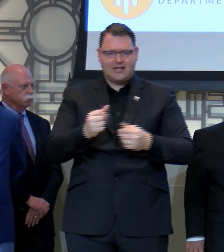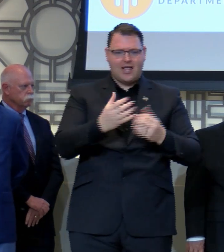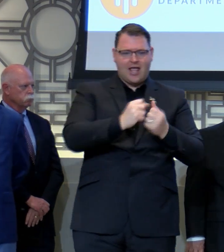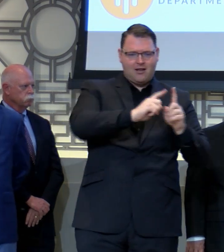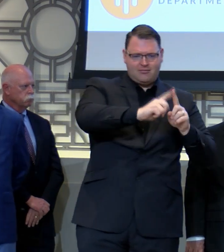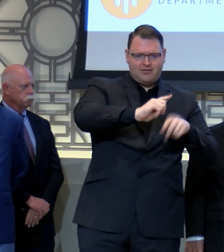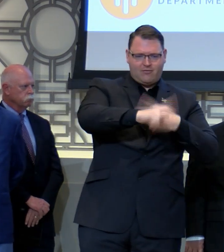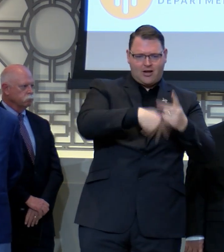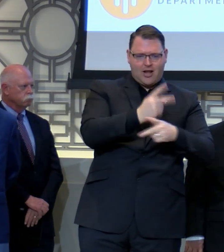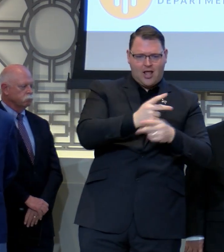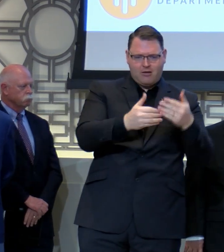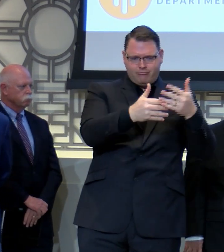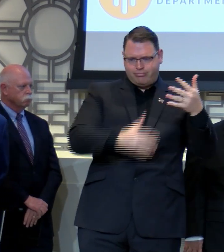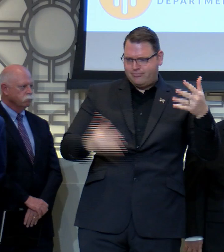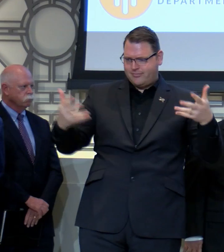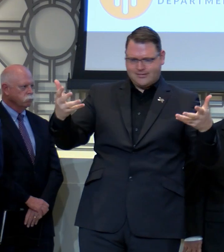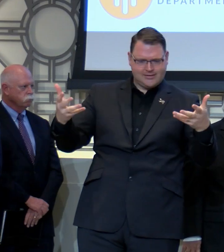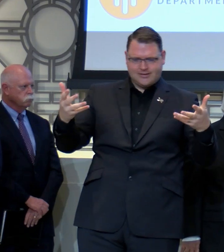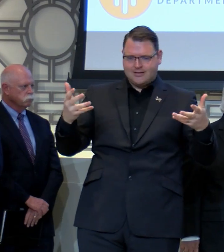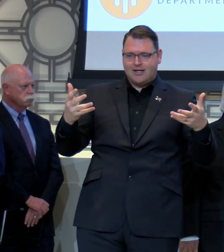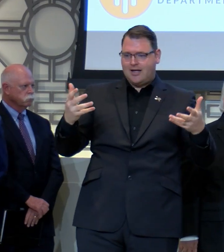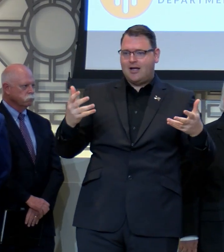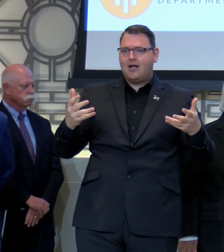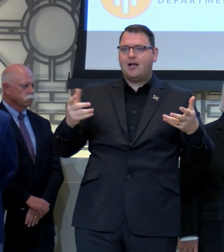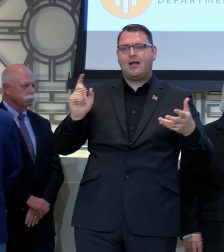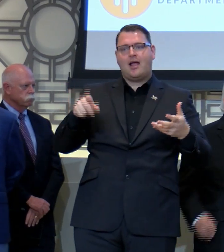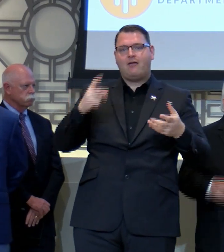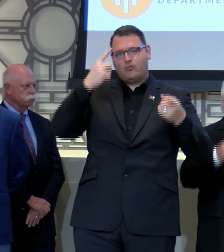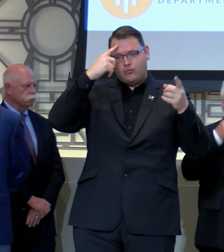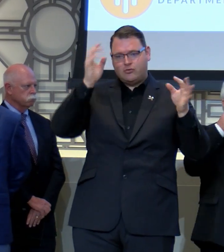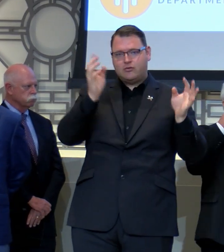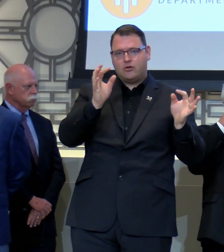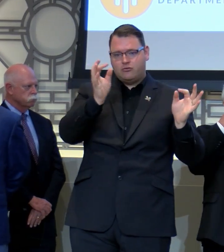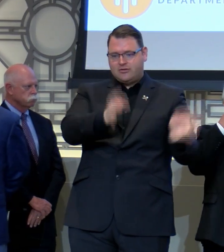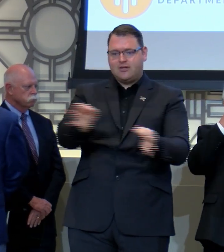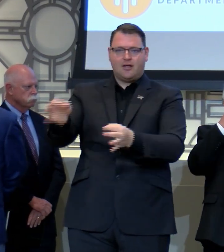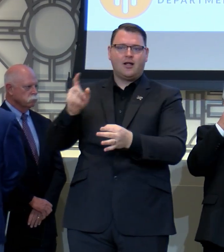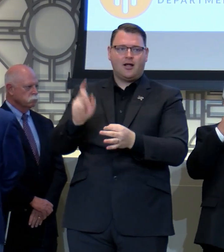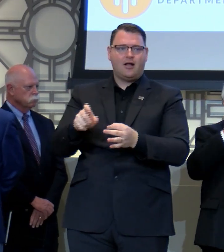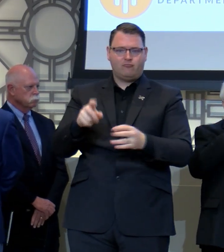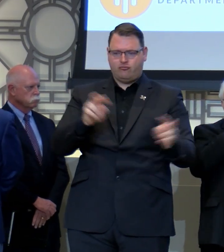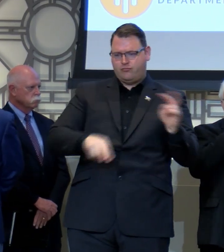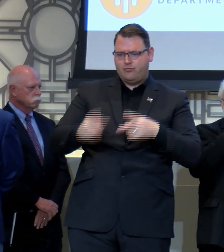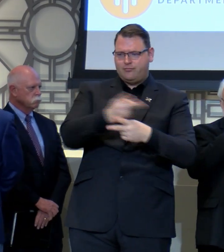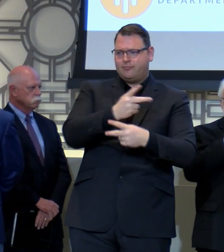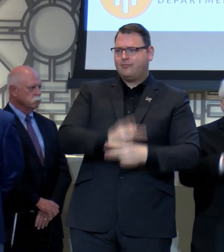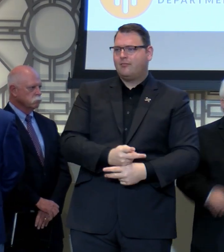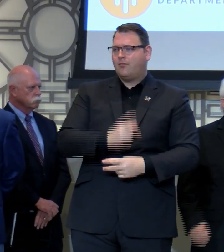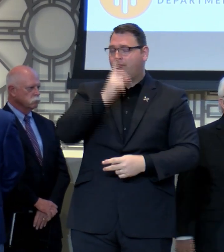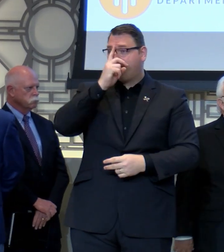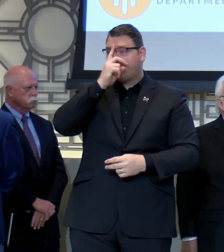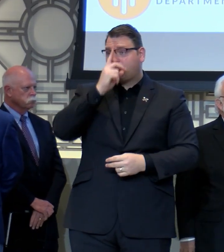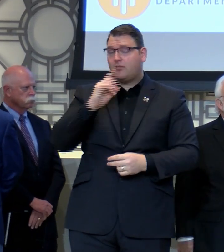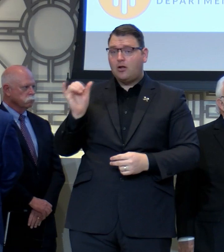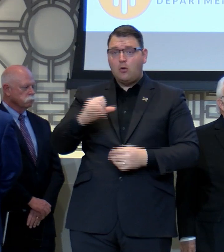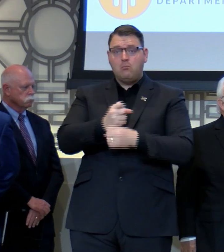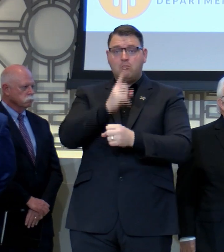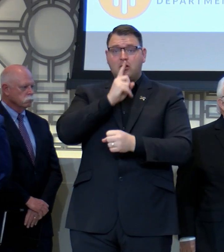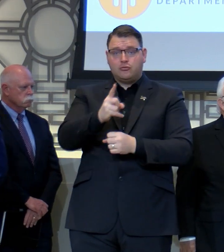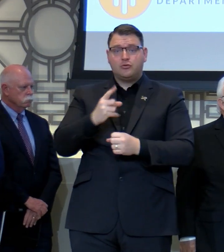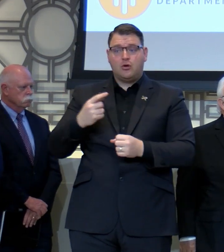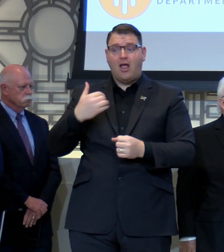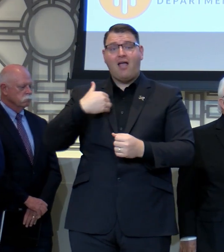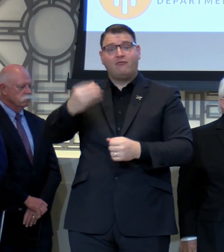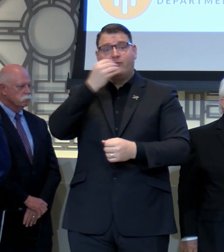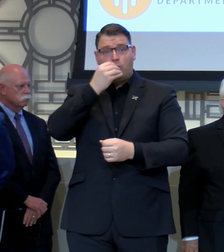at, making sure that we can do. Feel very confident that the plans are in place to make sure that food will be there. I'm confident that we have the